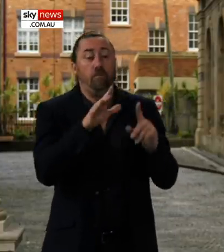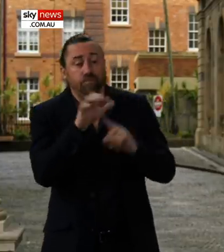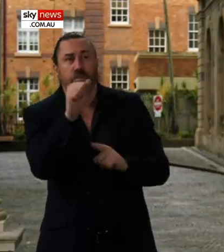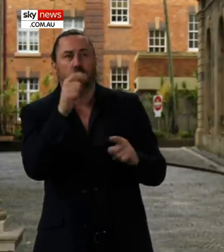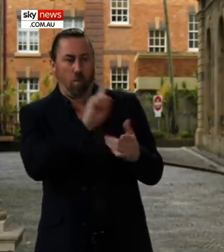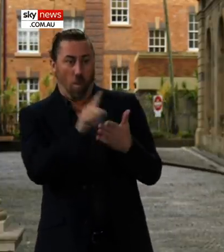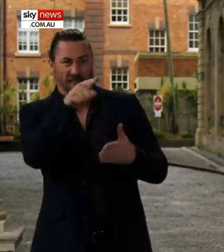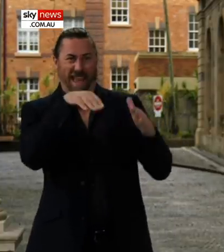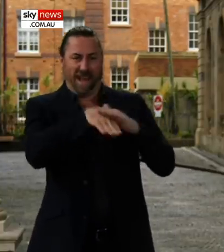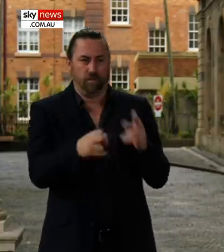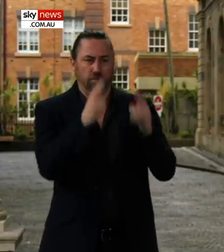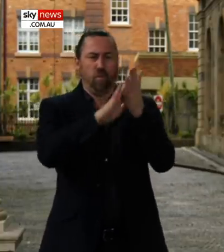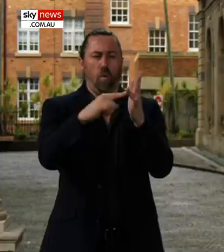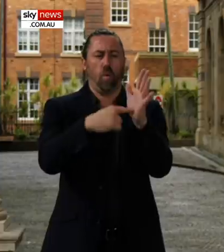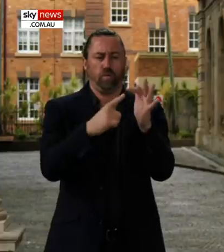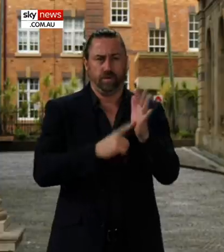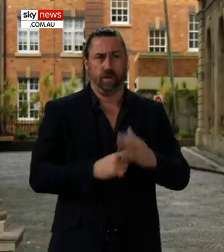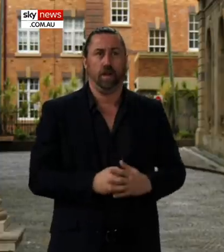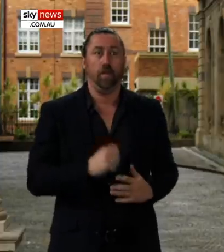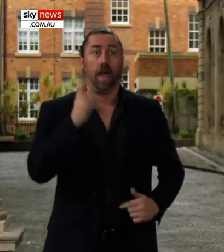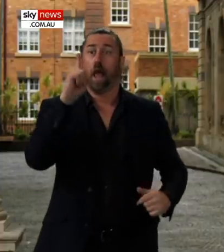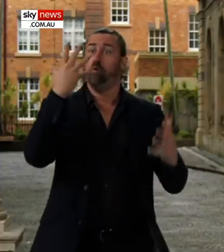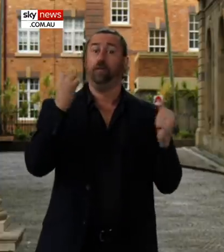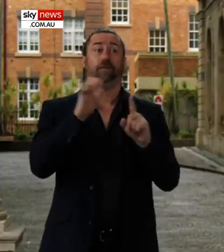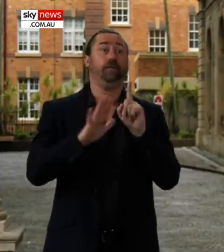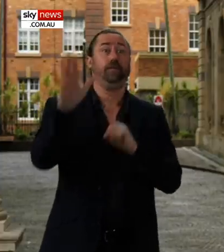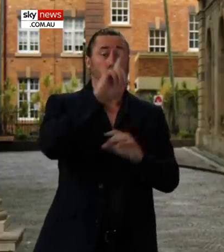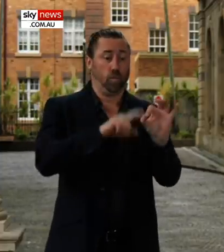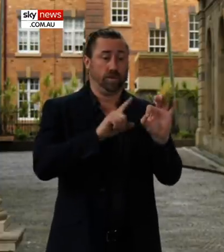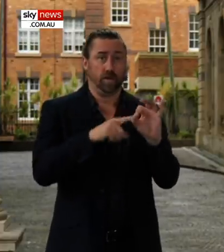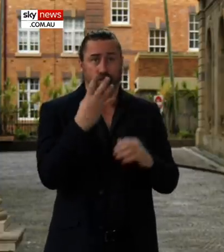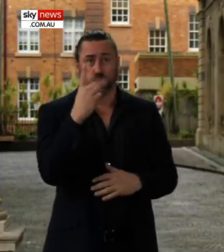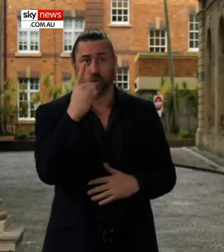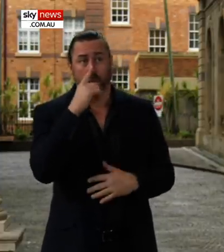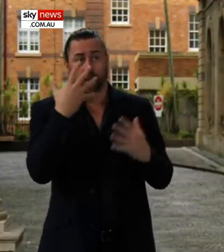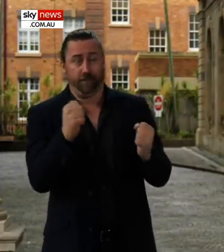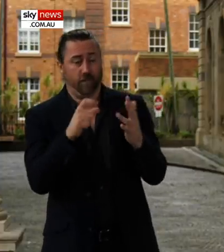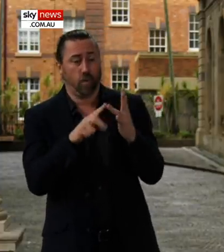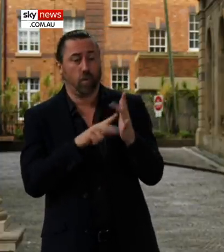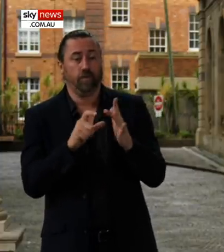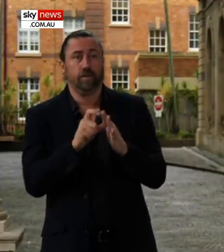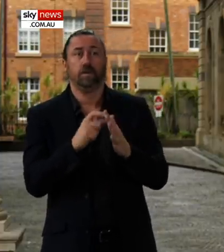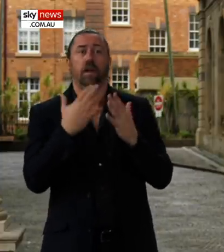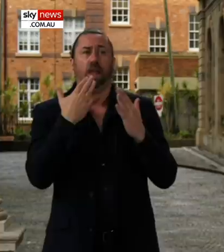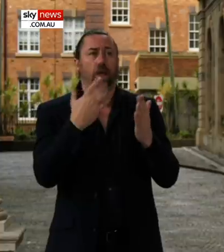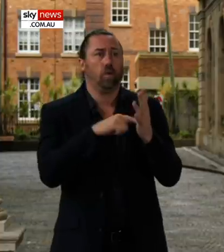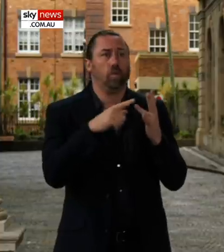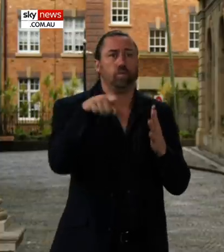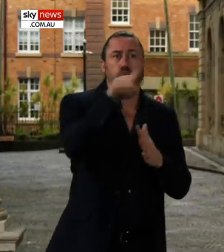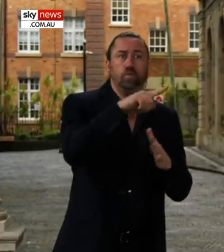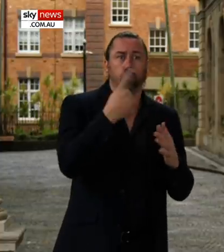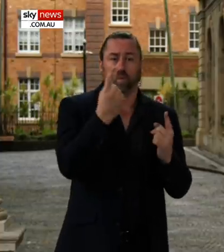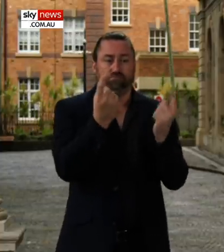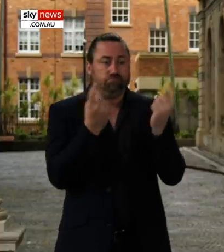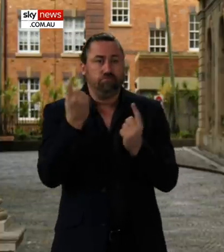quarantine. That brings us to active cases in Queensland 41. I want to thank all the Queenslanders who have come out and got